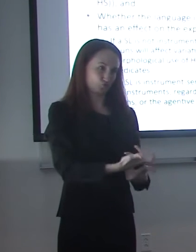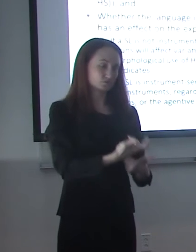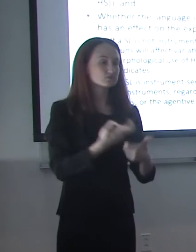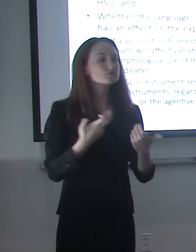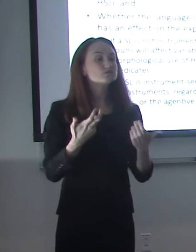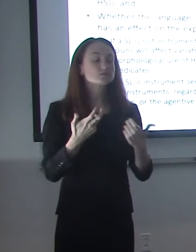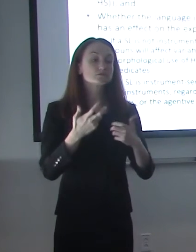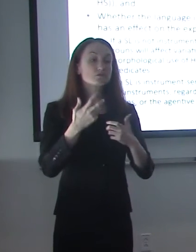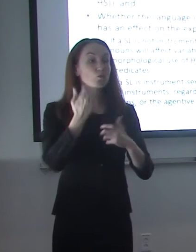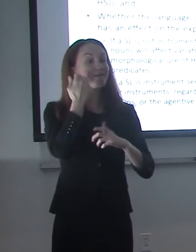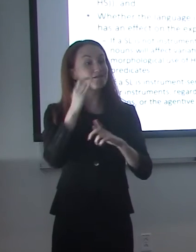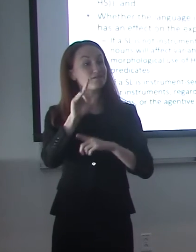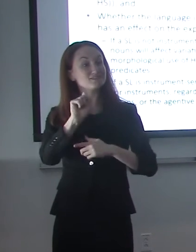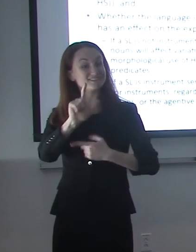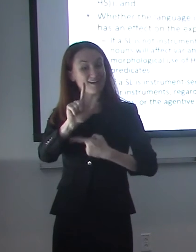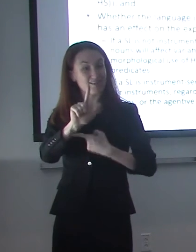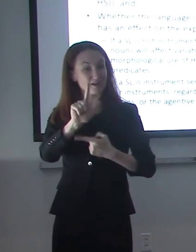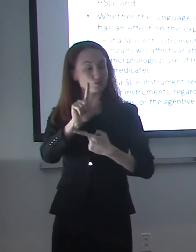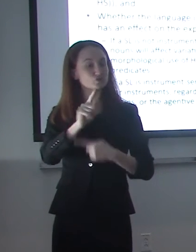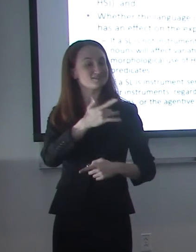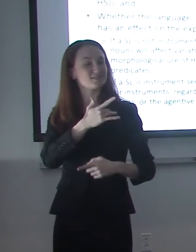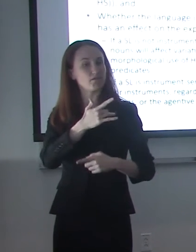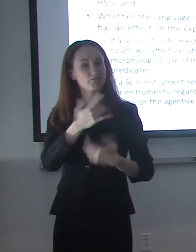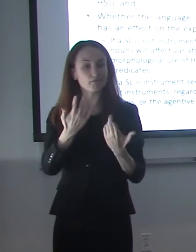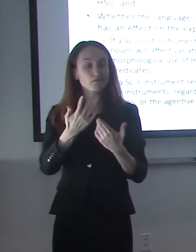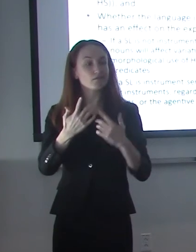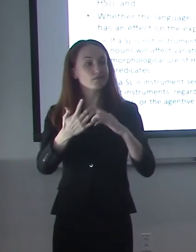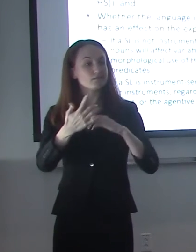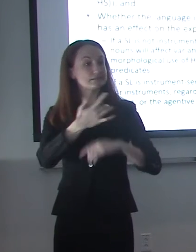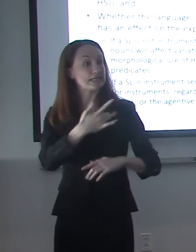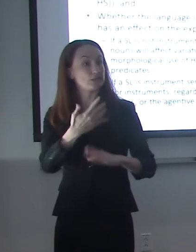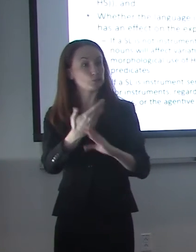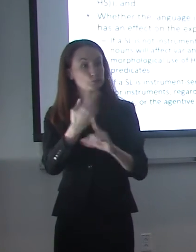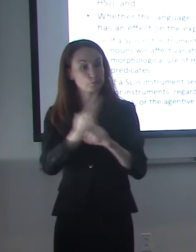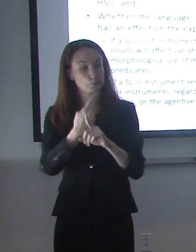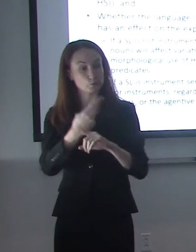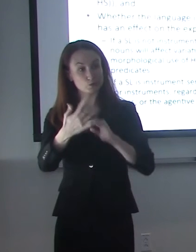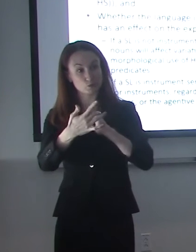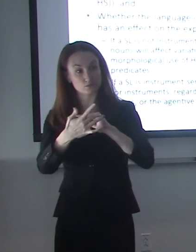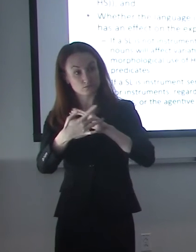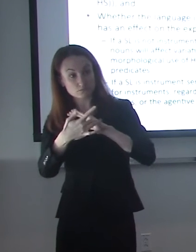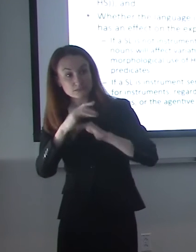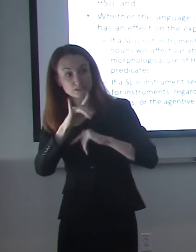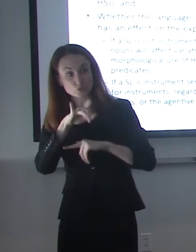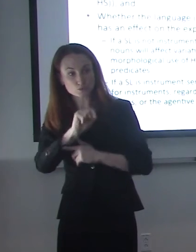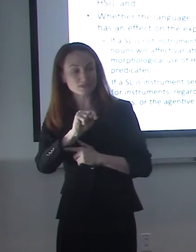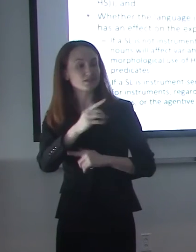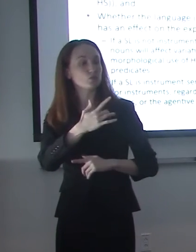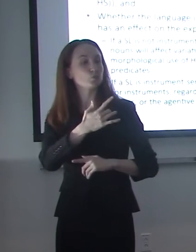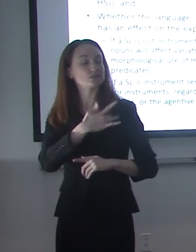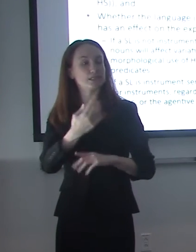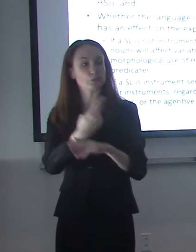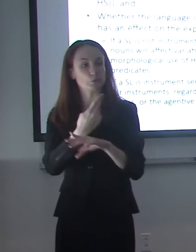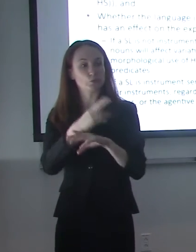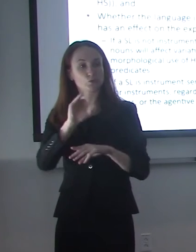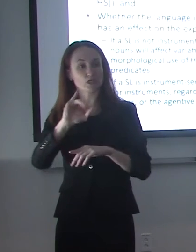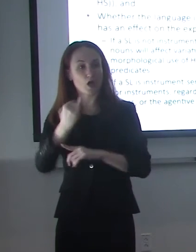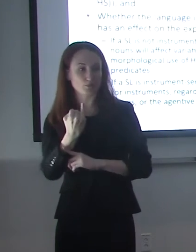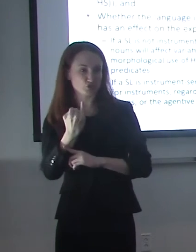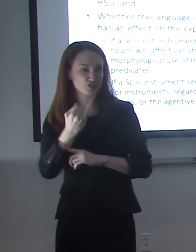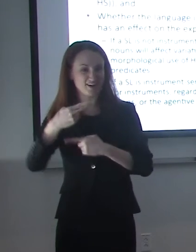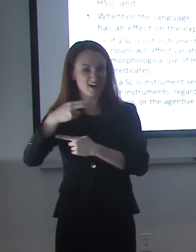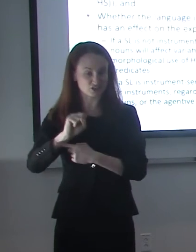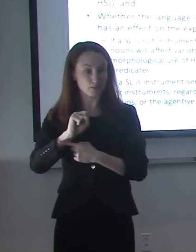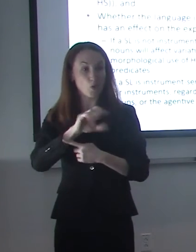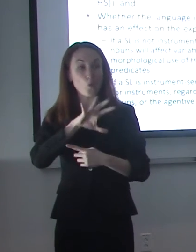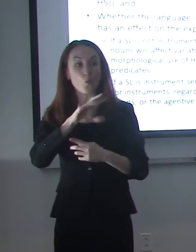So if a sign language is instrument sensitive, it will tend to use these object handshakes when there is an instrument argument in